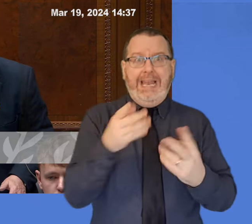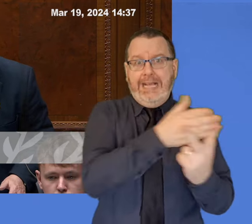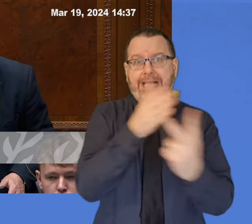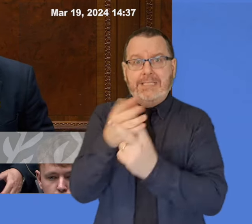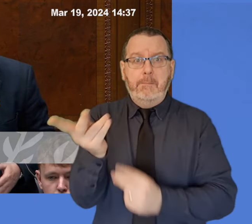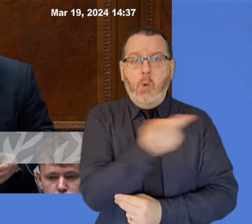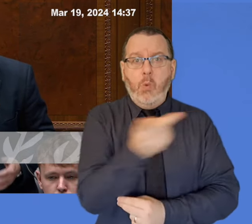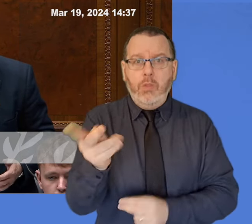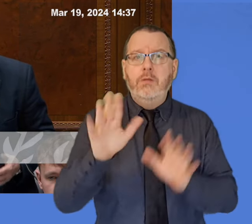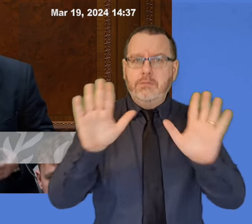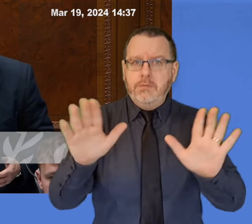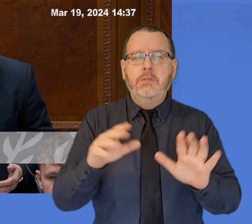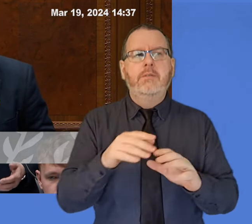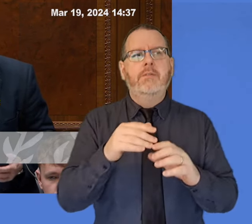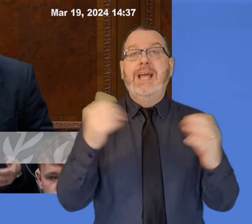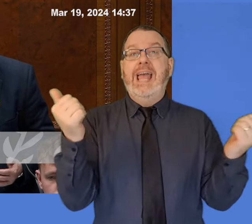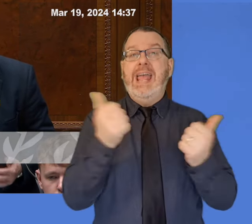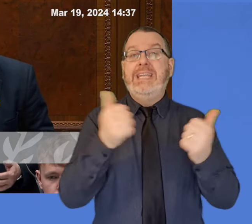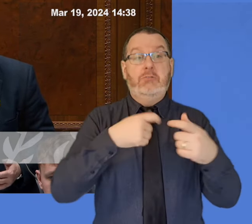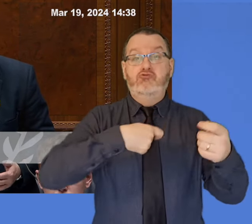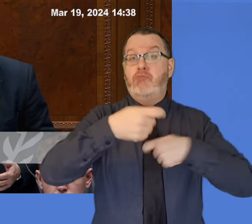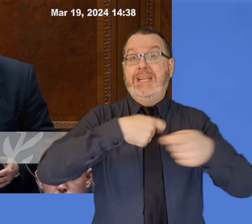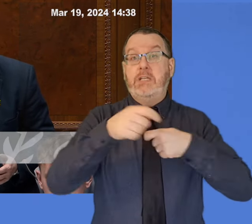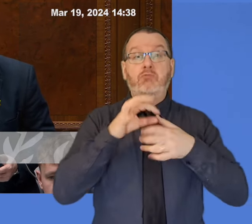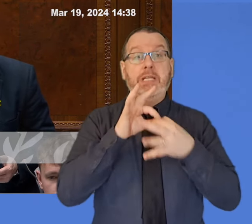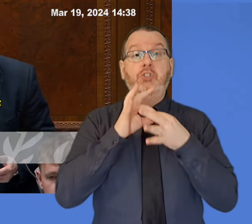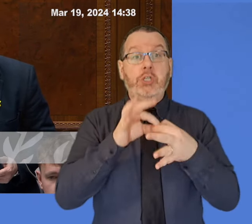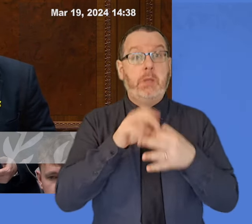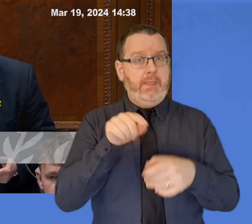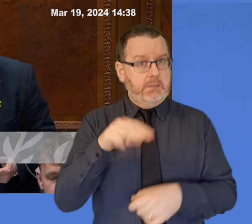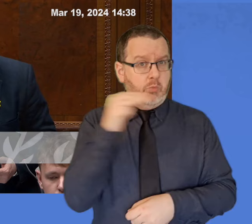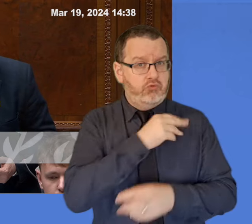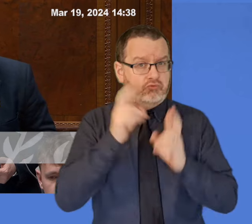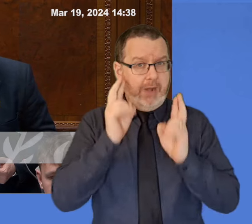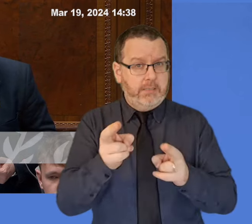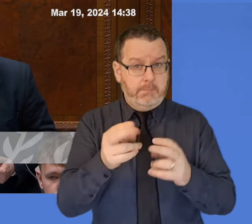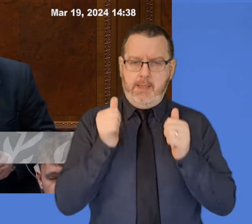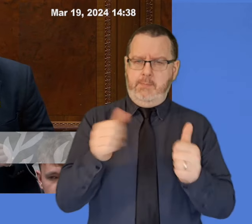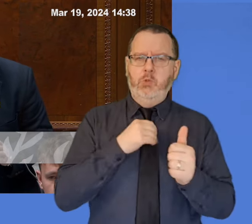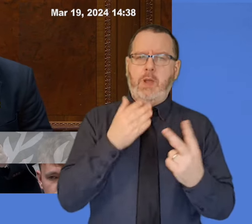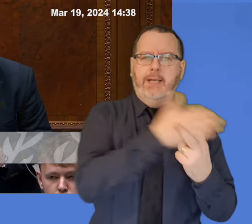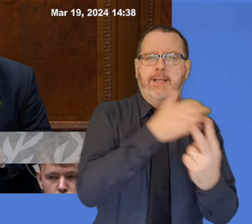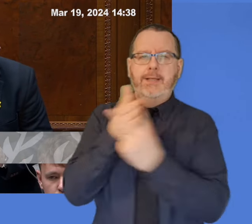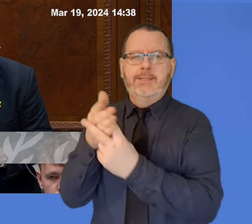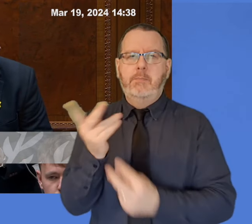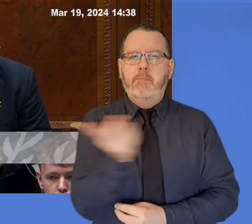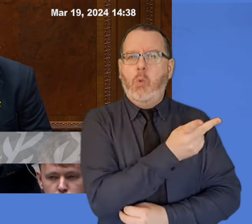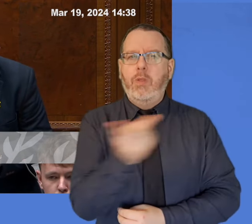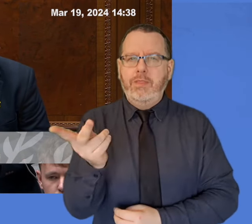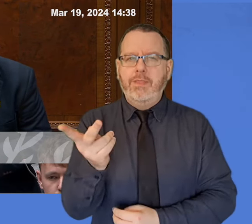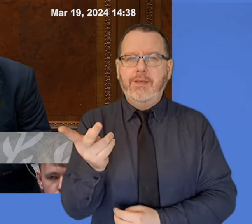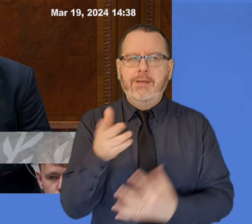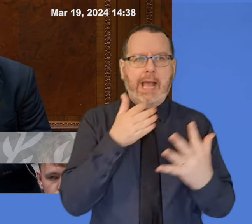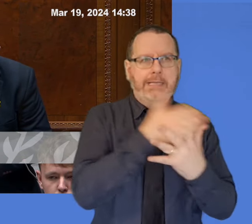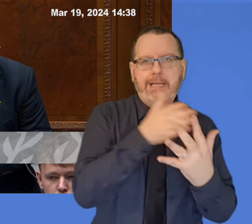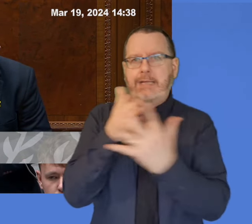relationship, how important and vital is that, and that it's dealt with in such a way whereby it's creating